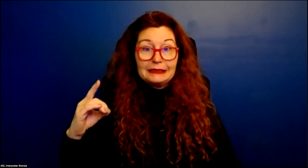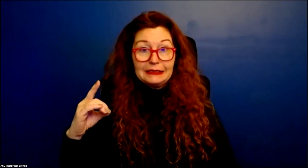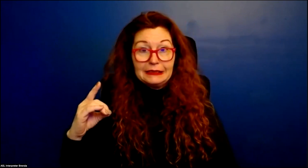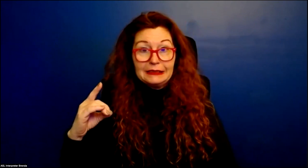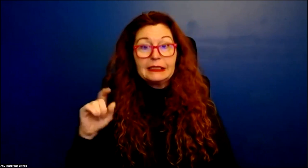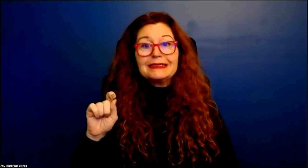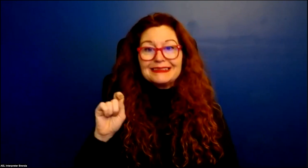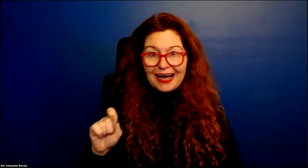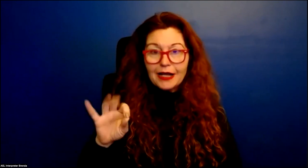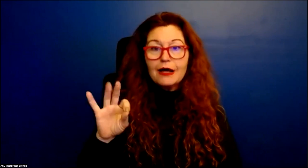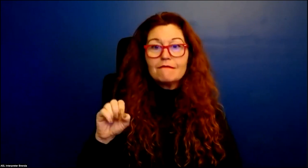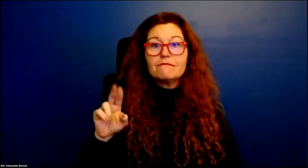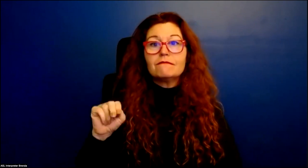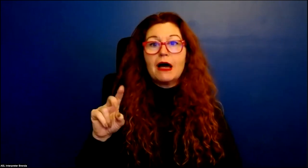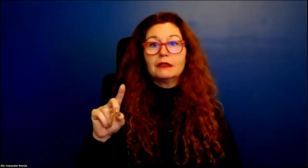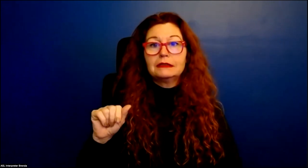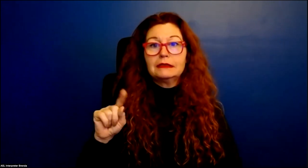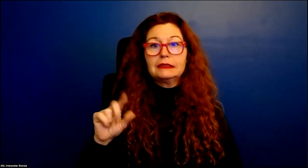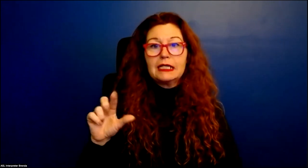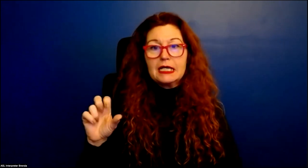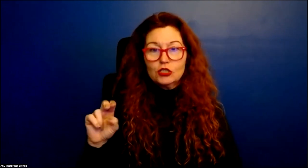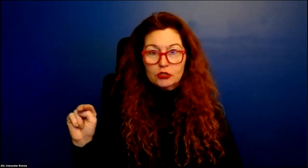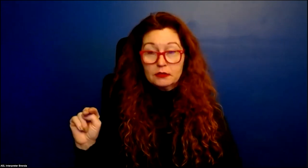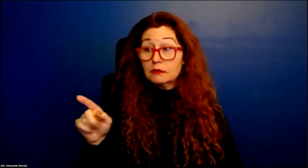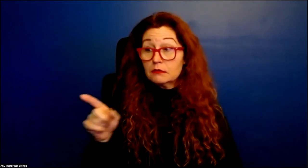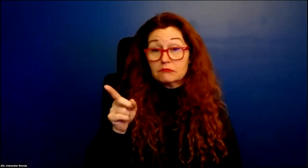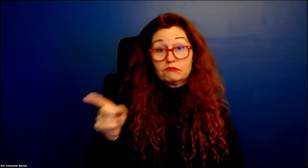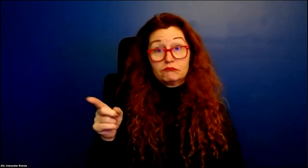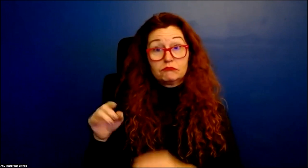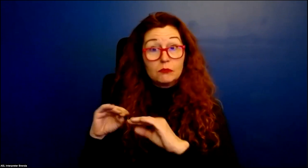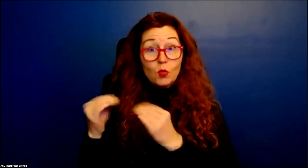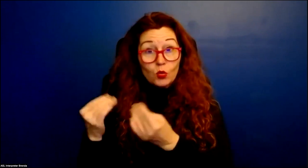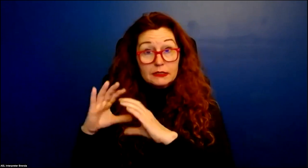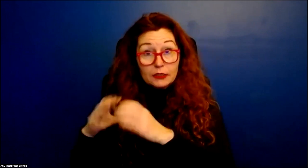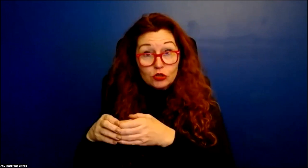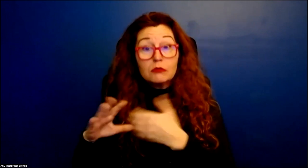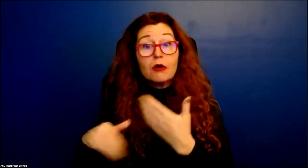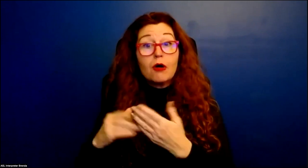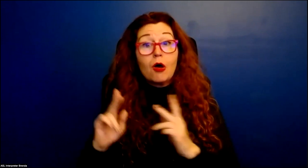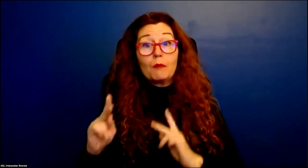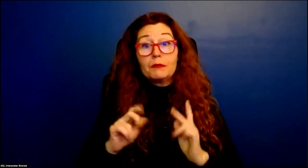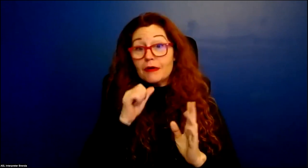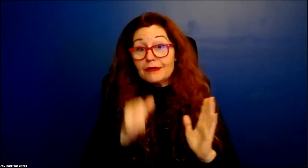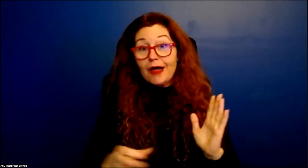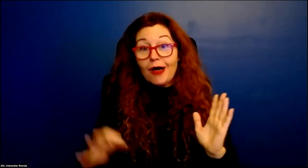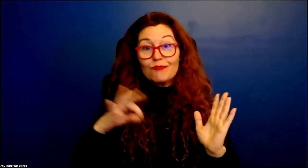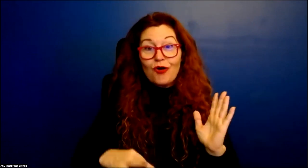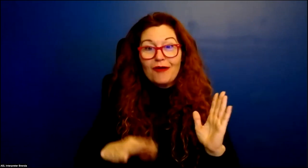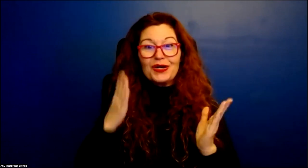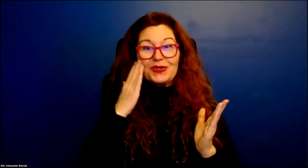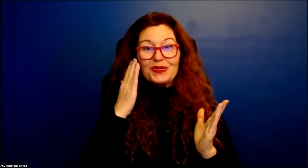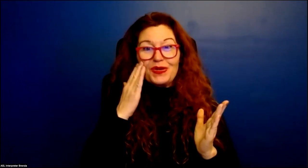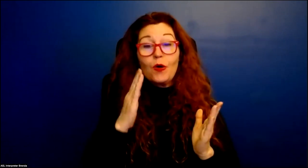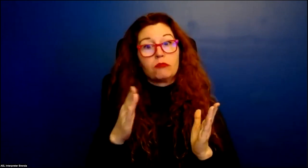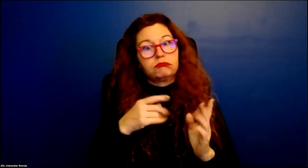GAAD.foundation. And on the GAD Foundation, everybody in a nonprofit knows you always accept